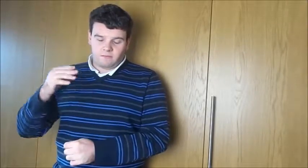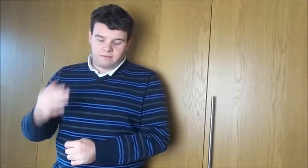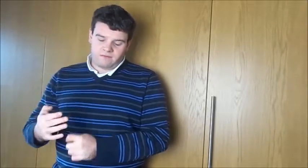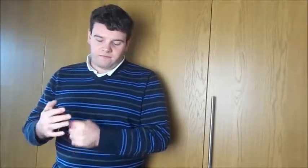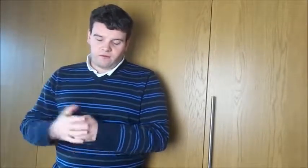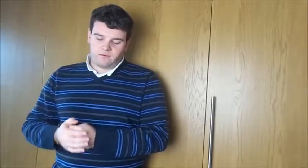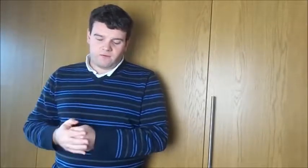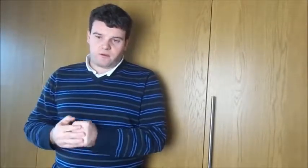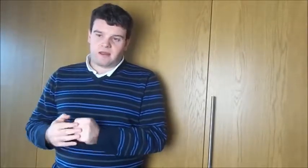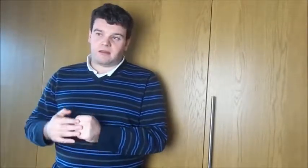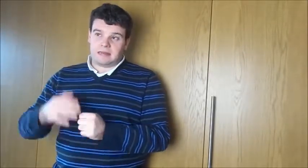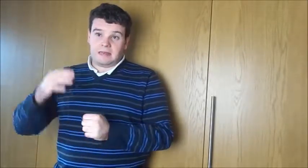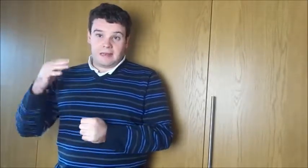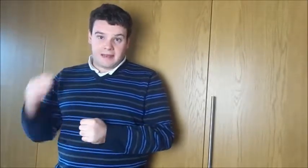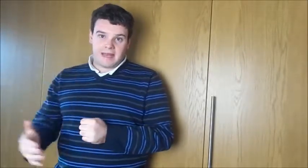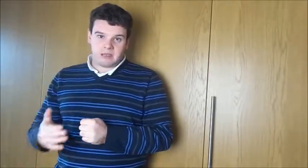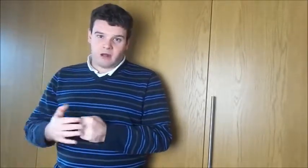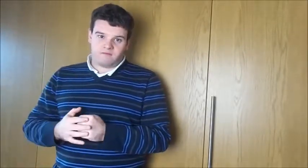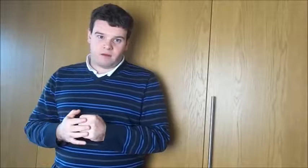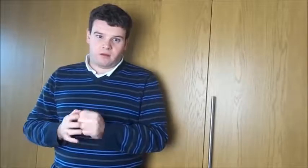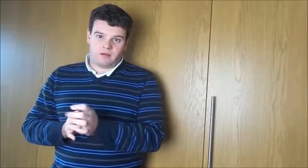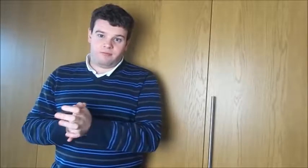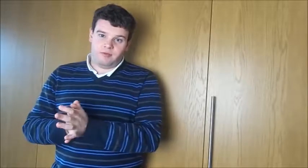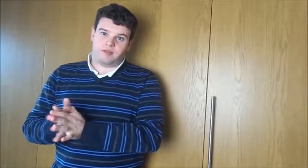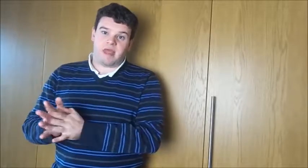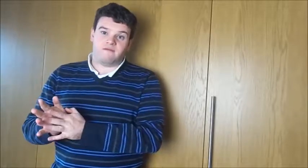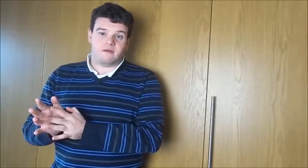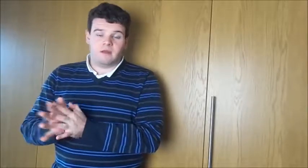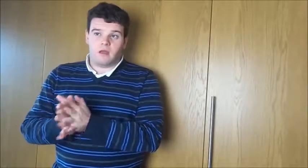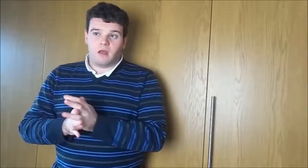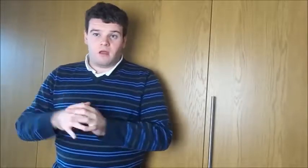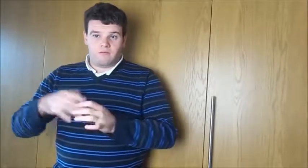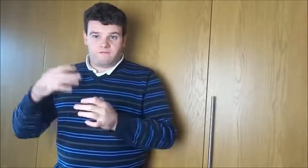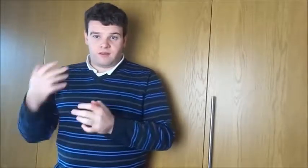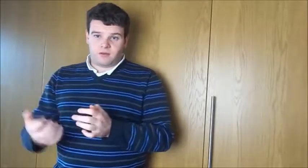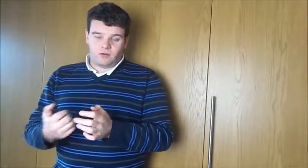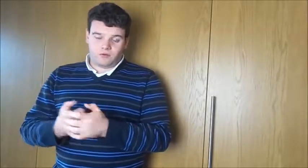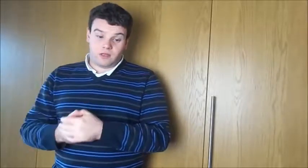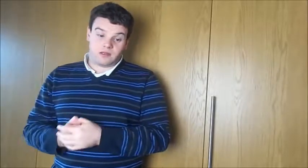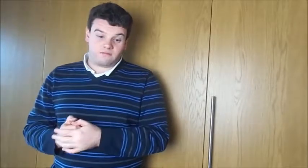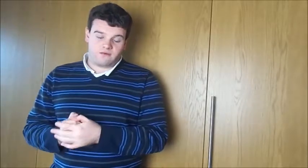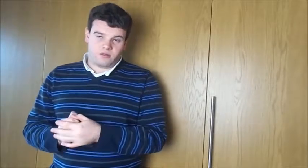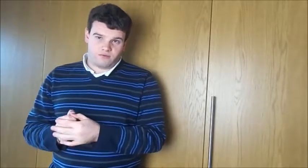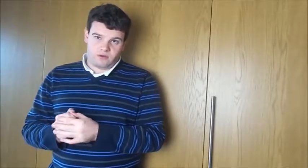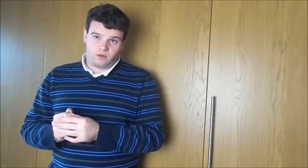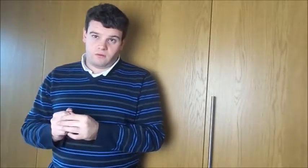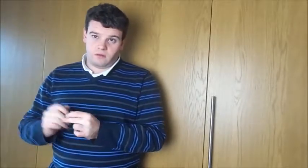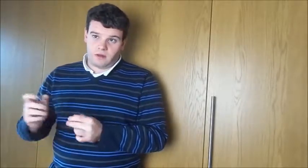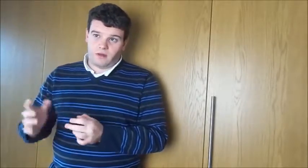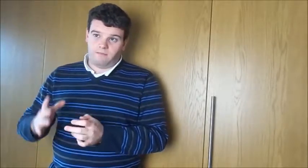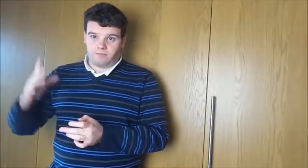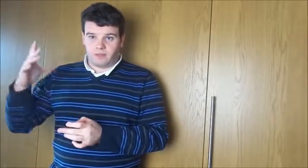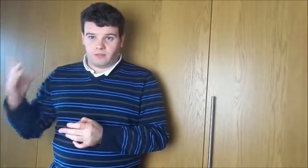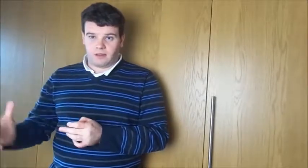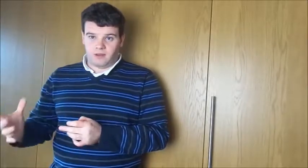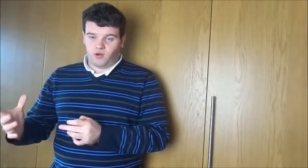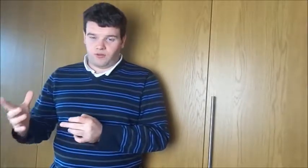about 3 or 4 days later, after her husband's death, Victoria's father-in-law, King George